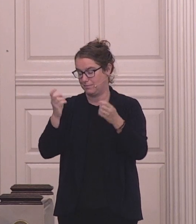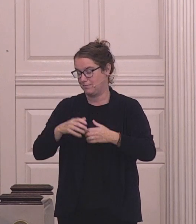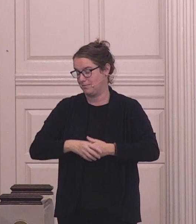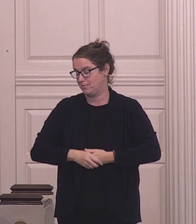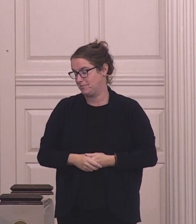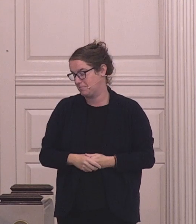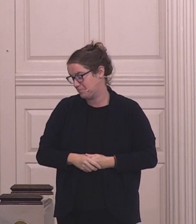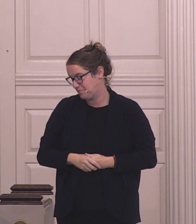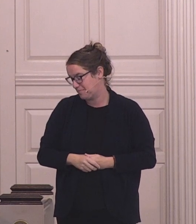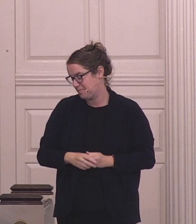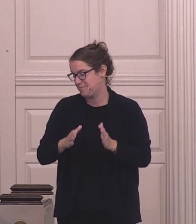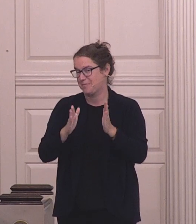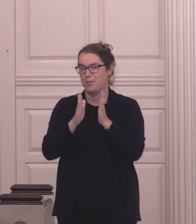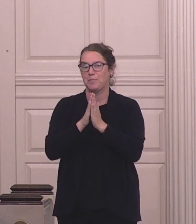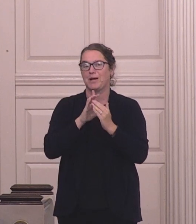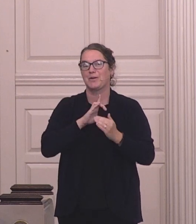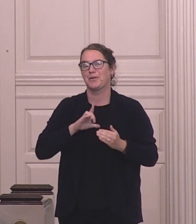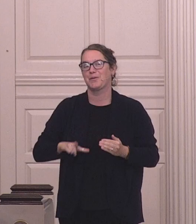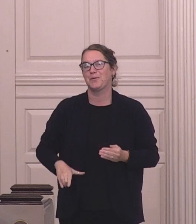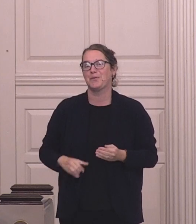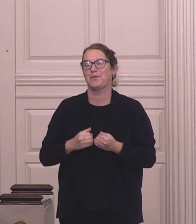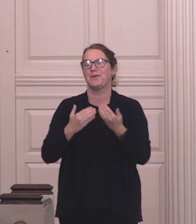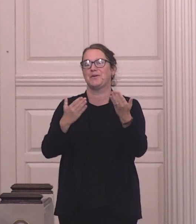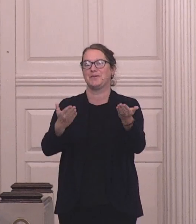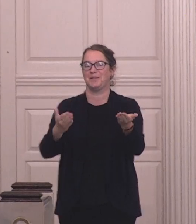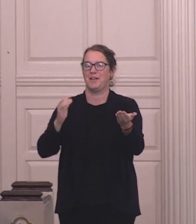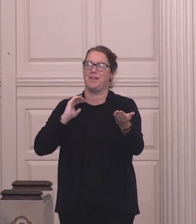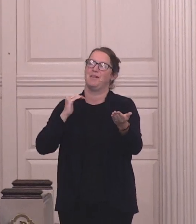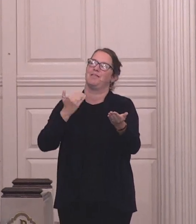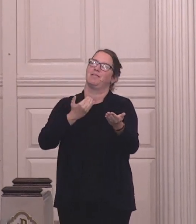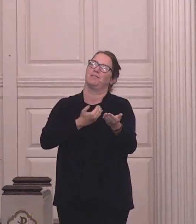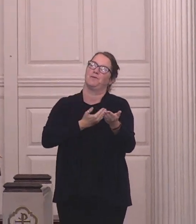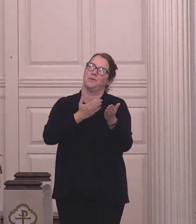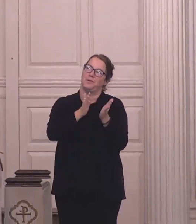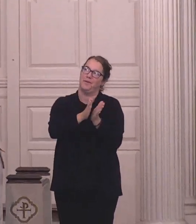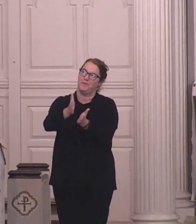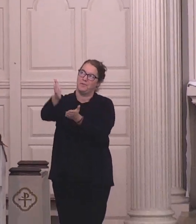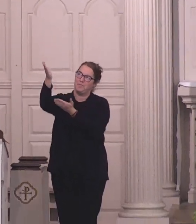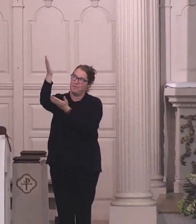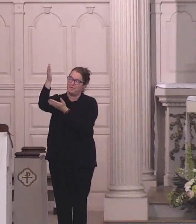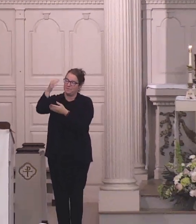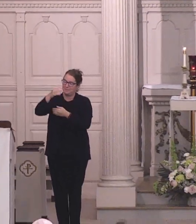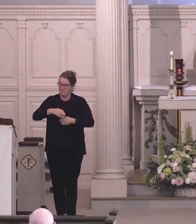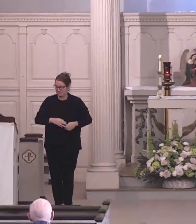We pray to the Lord.